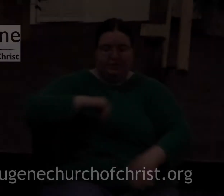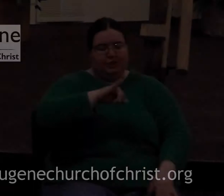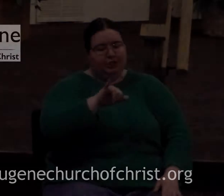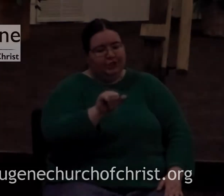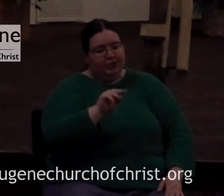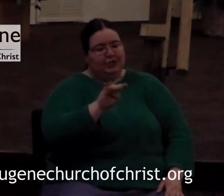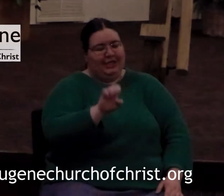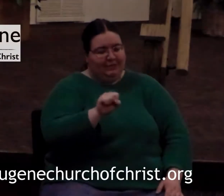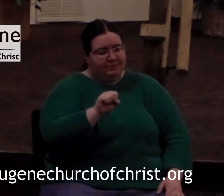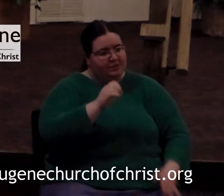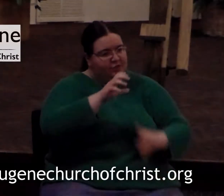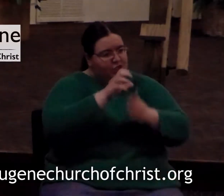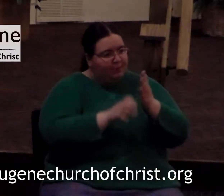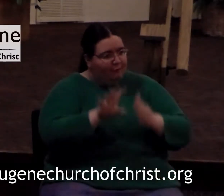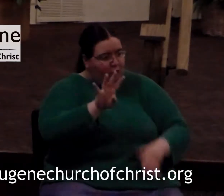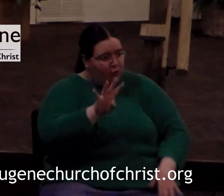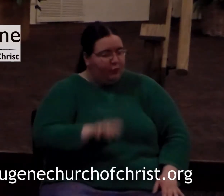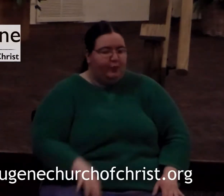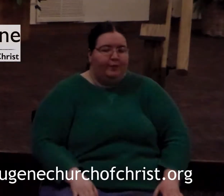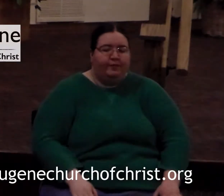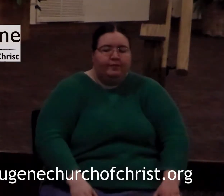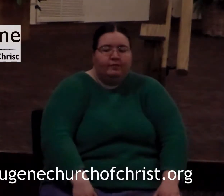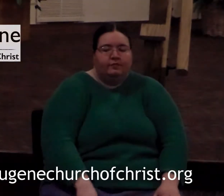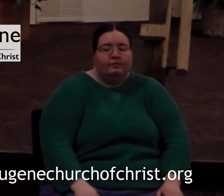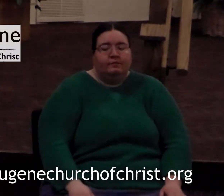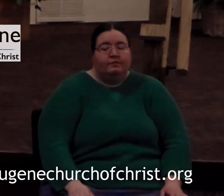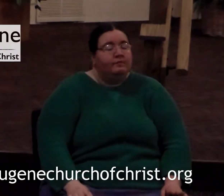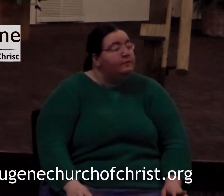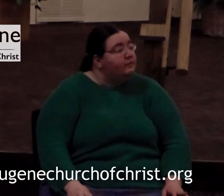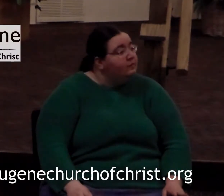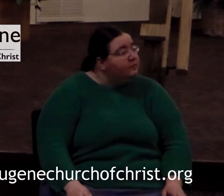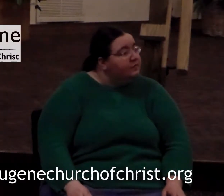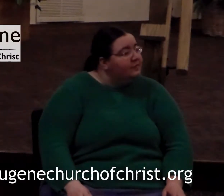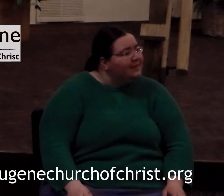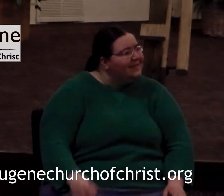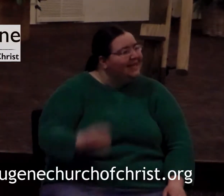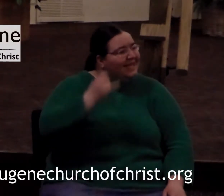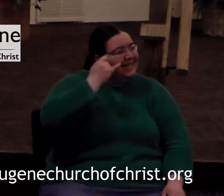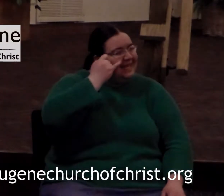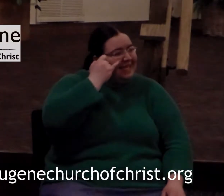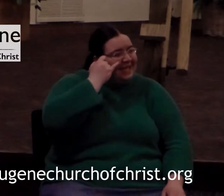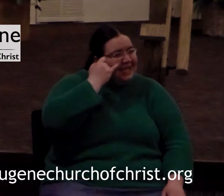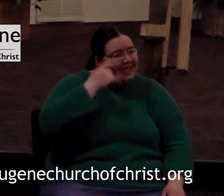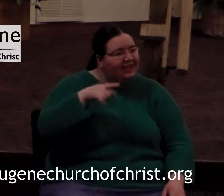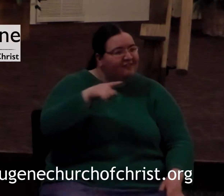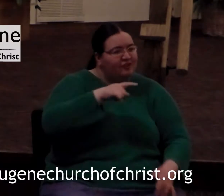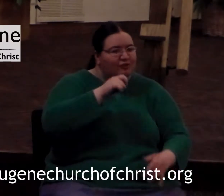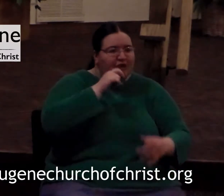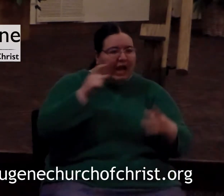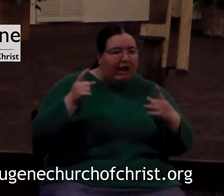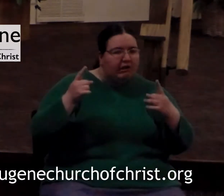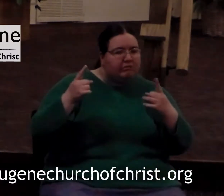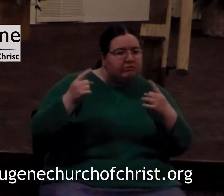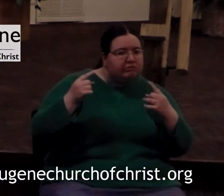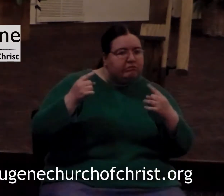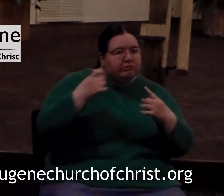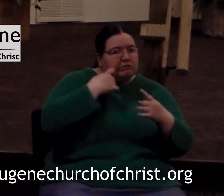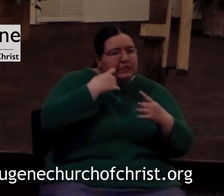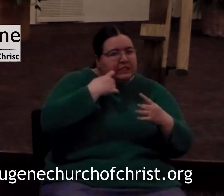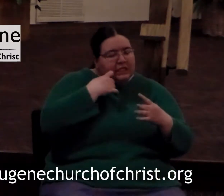James chapter 4. Now, if you have not been with us recently, we have been slowly trotting our way through the book of